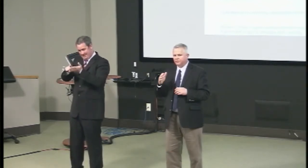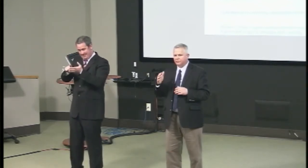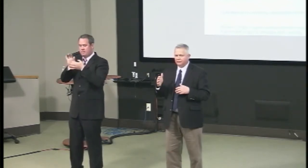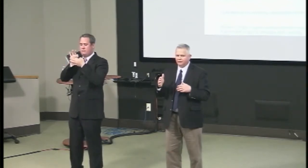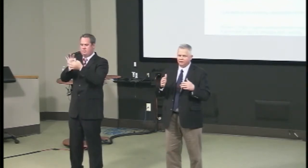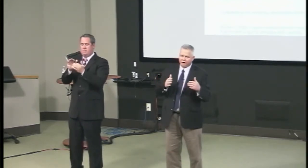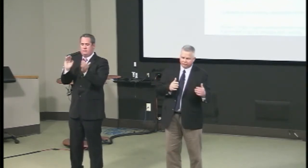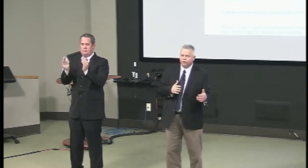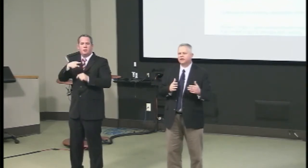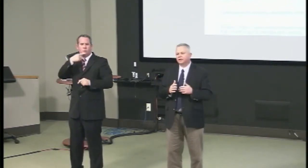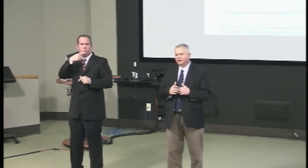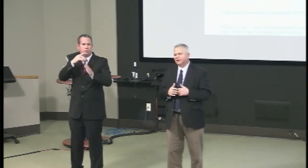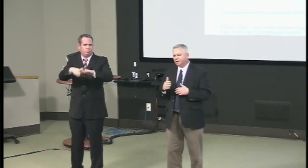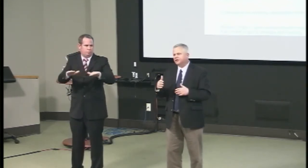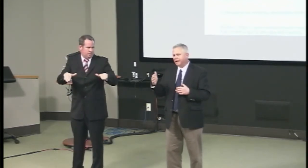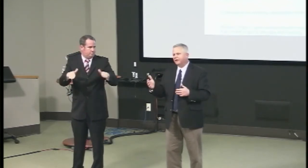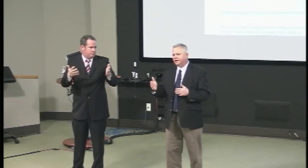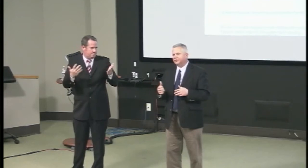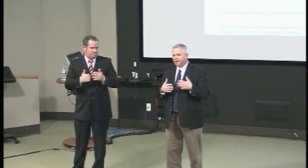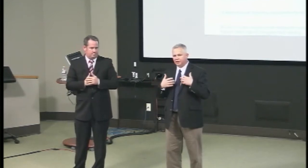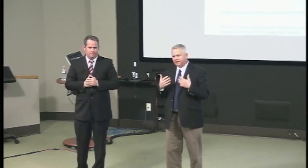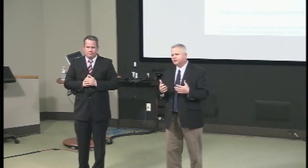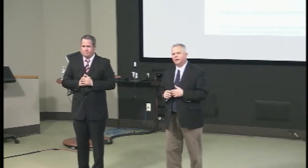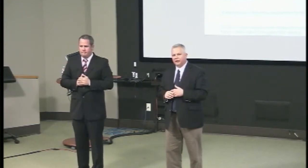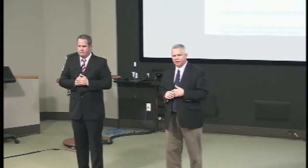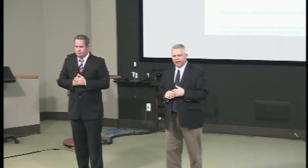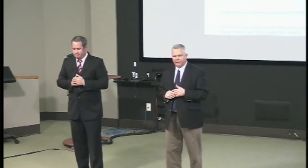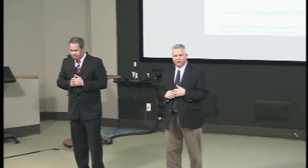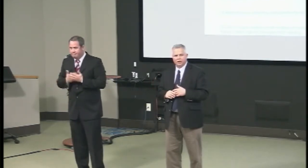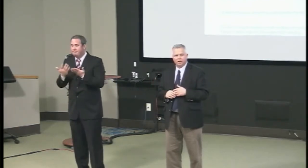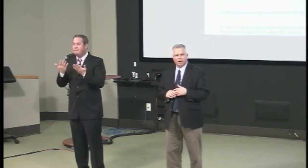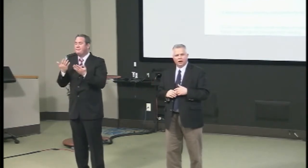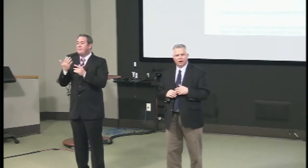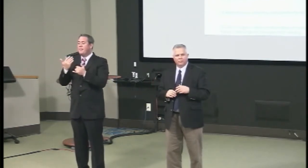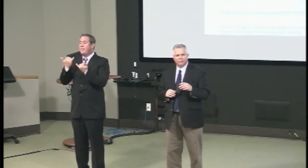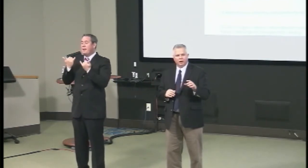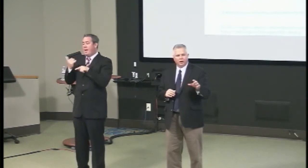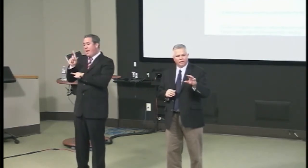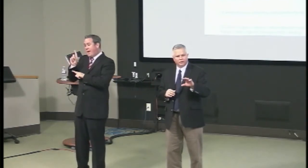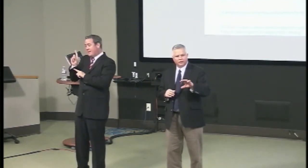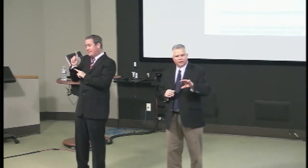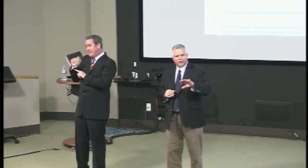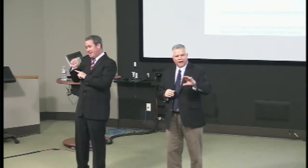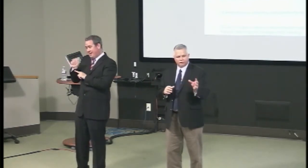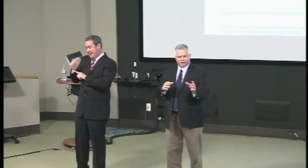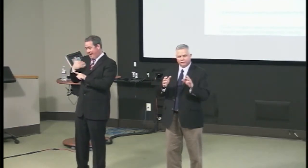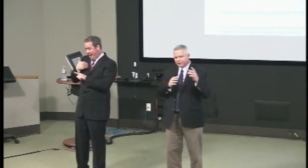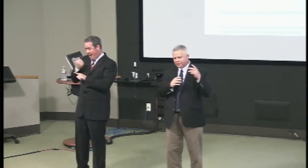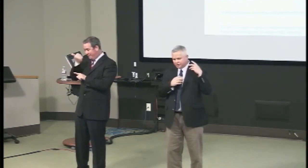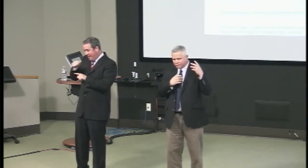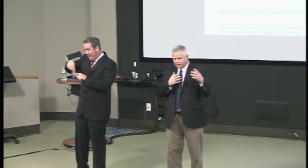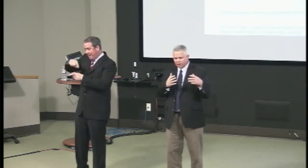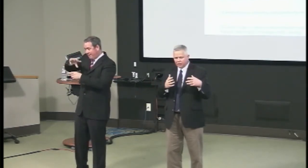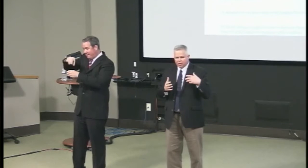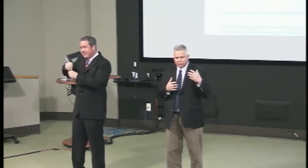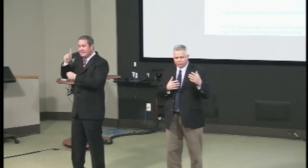And unfortunately doesn't have any data, at least from my lab, on how some of